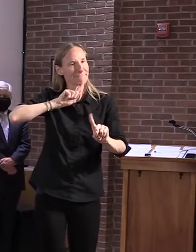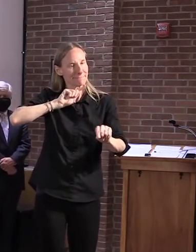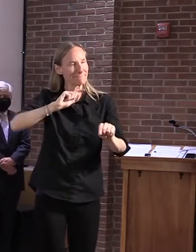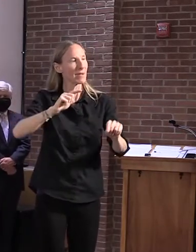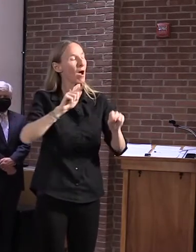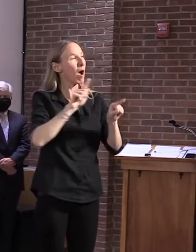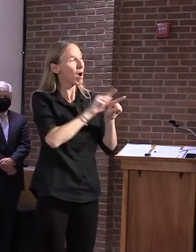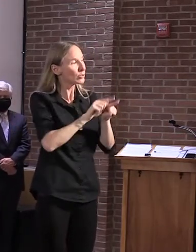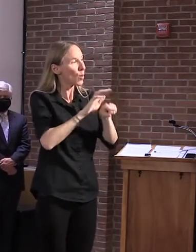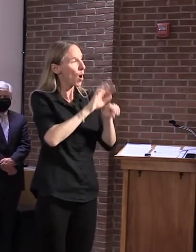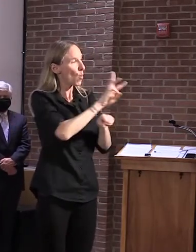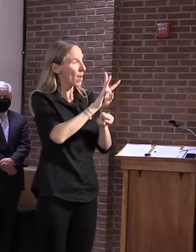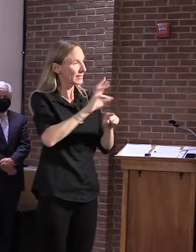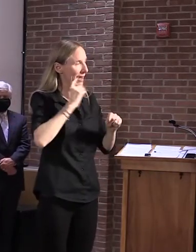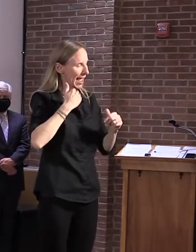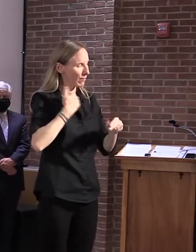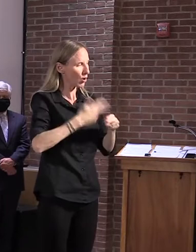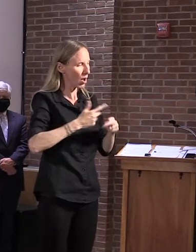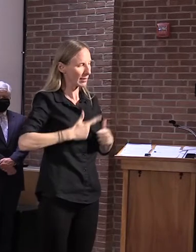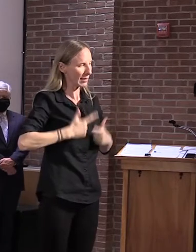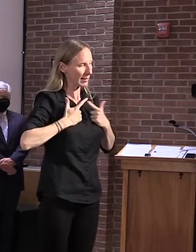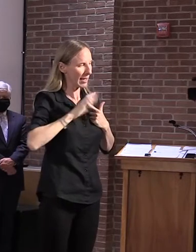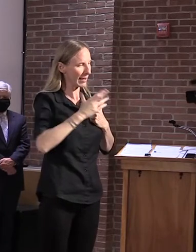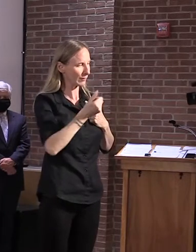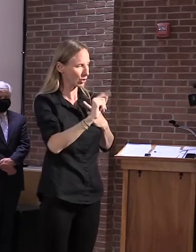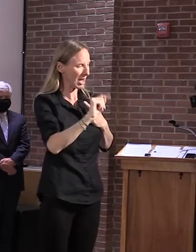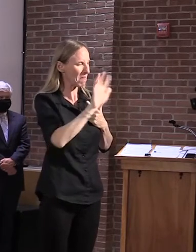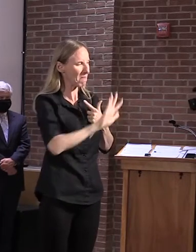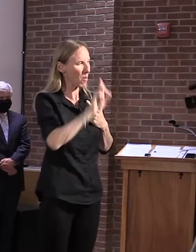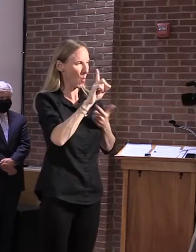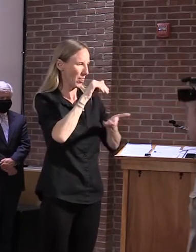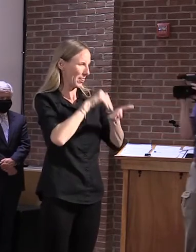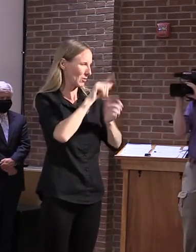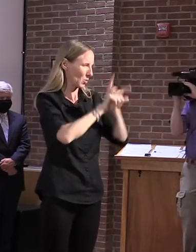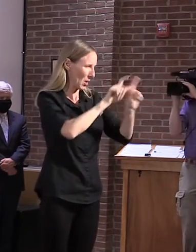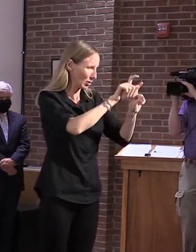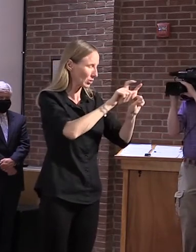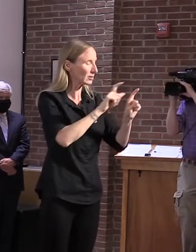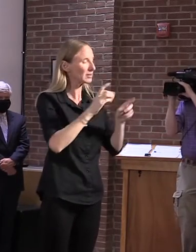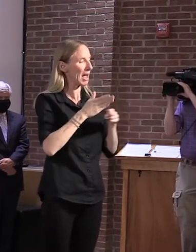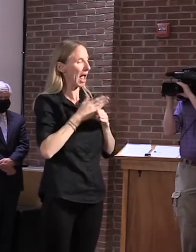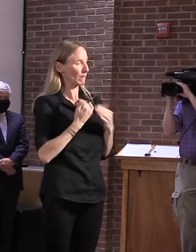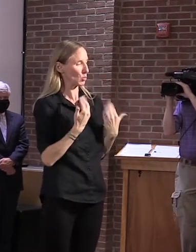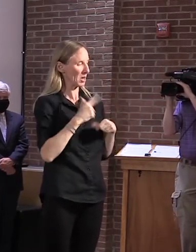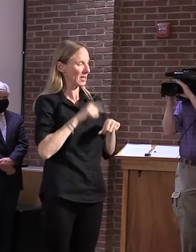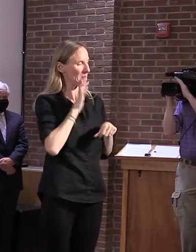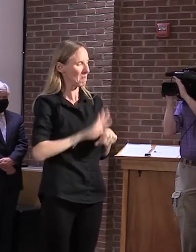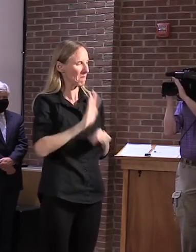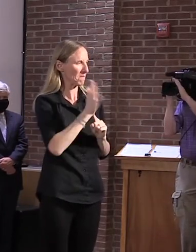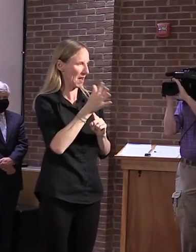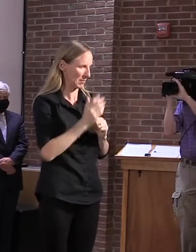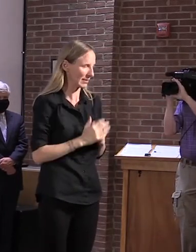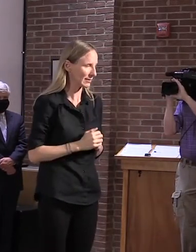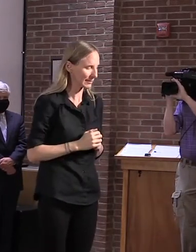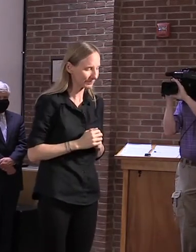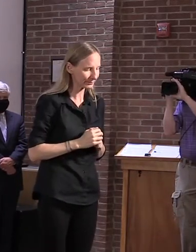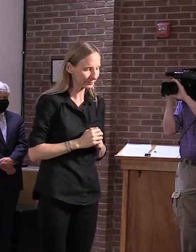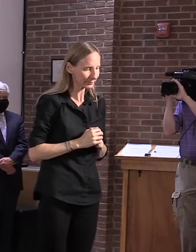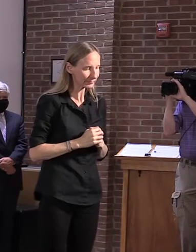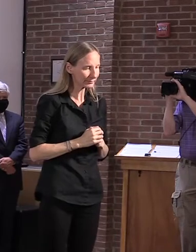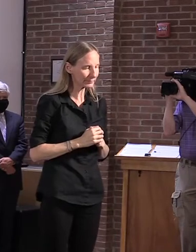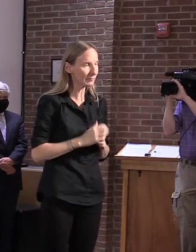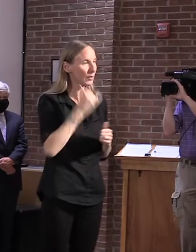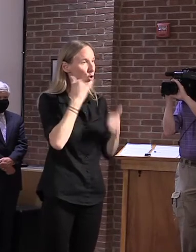chat on the website saw about 1,000 questions, and the average wait time was 5 minutes. Our call center took around